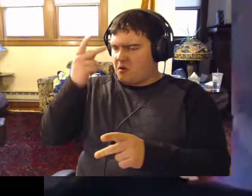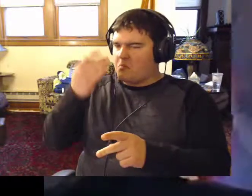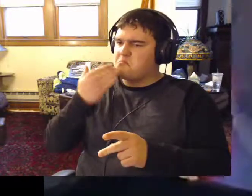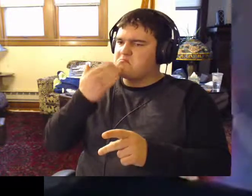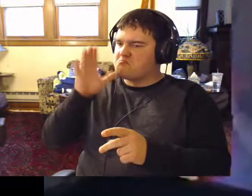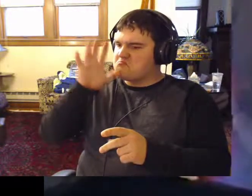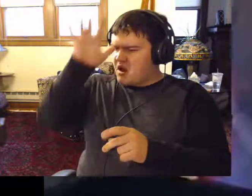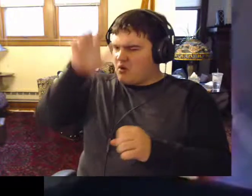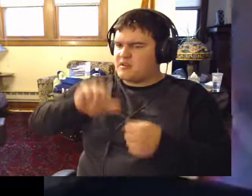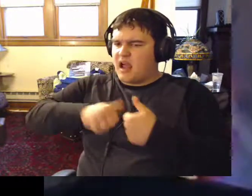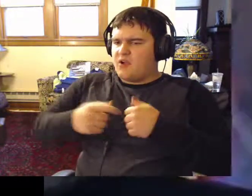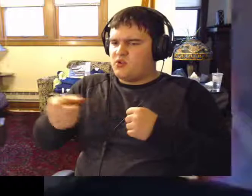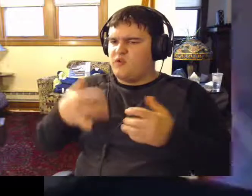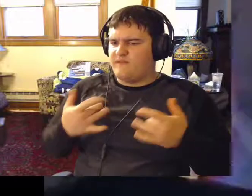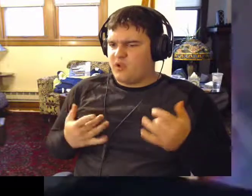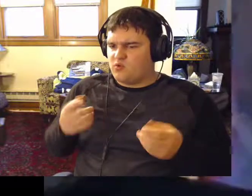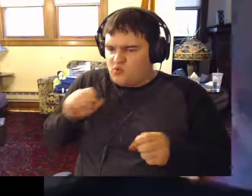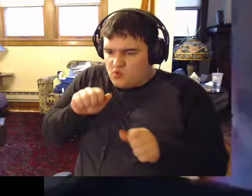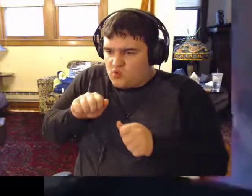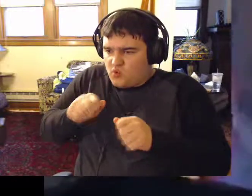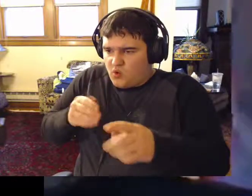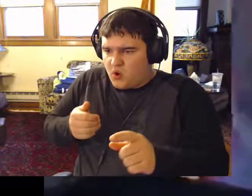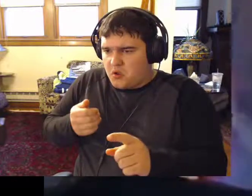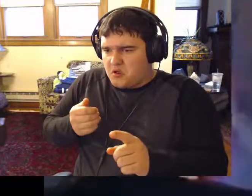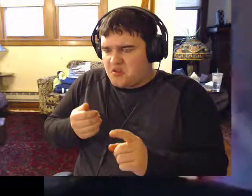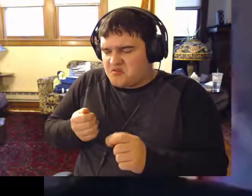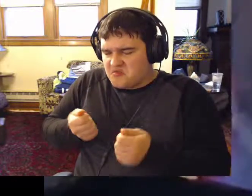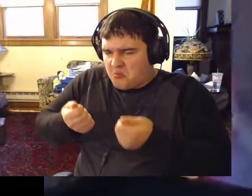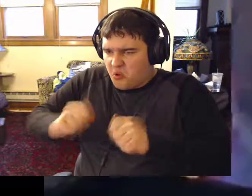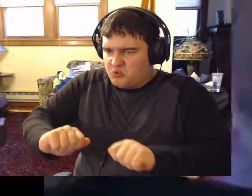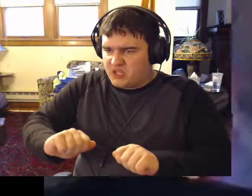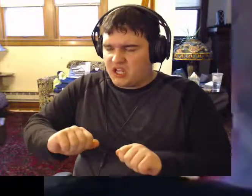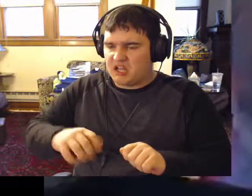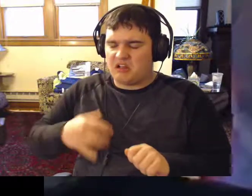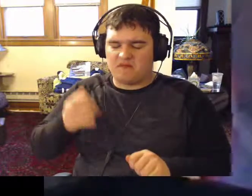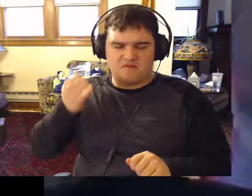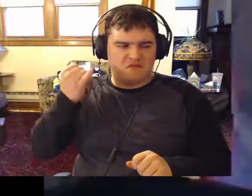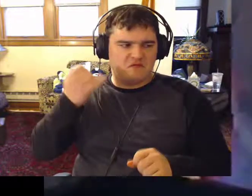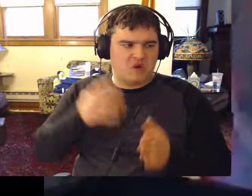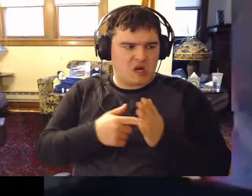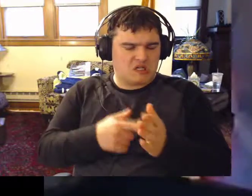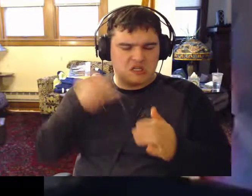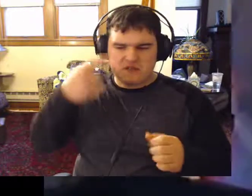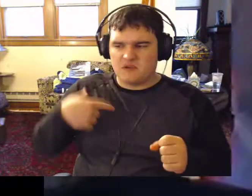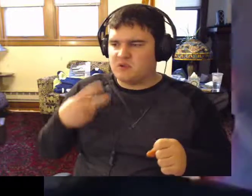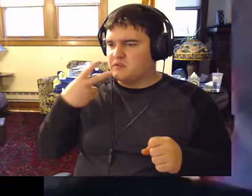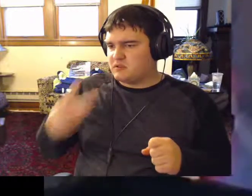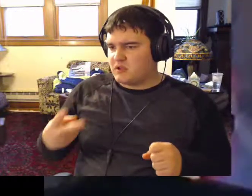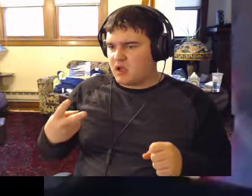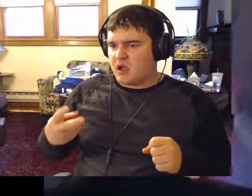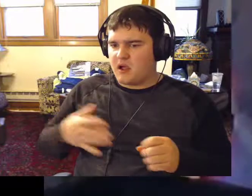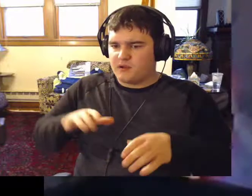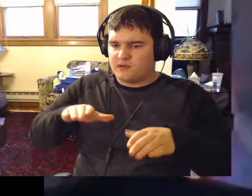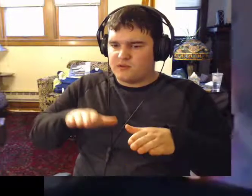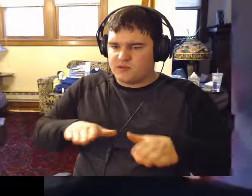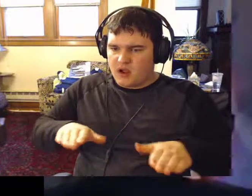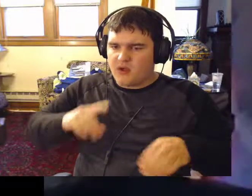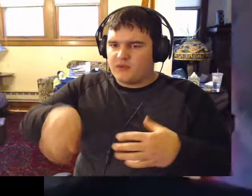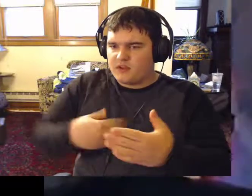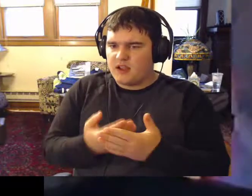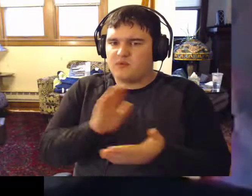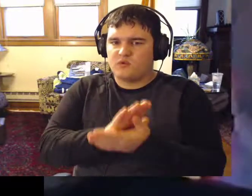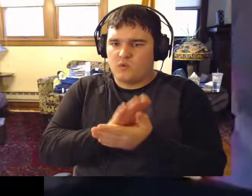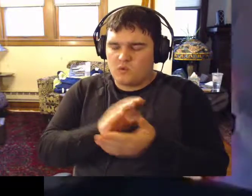that? If you saw, for instance, a child who came to school hungry, or